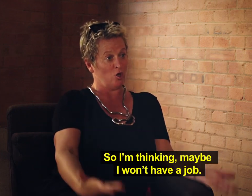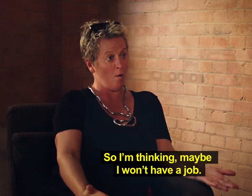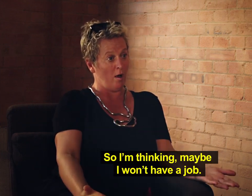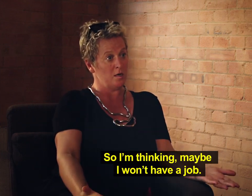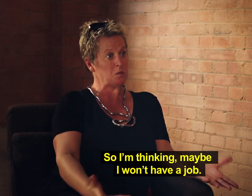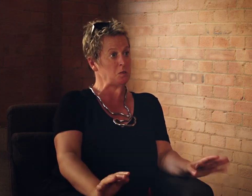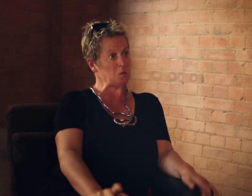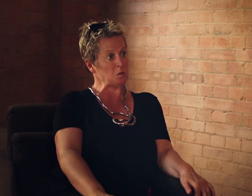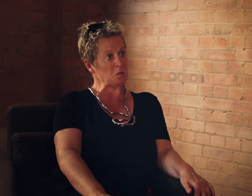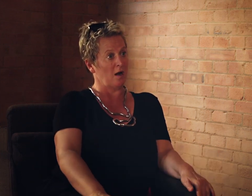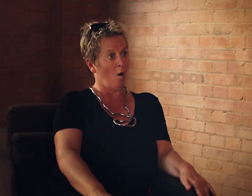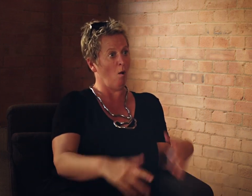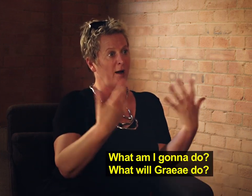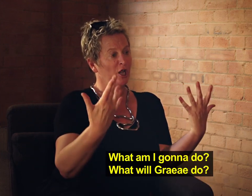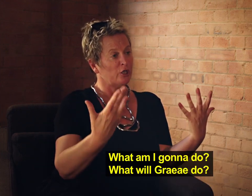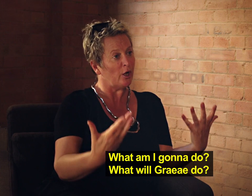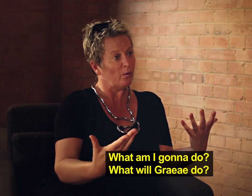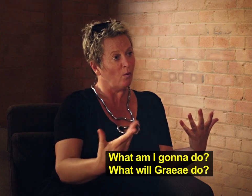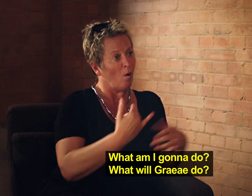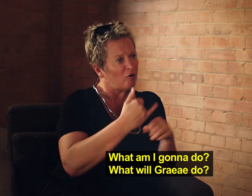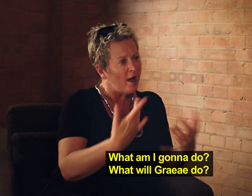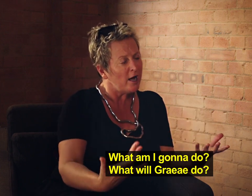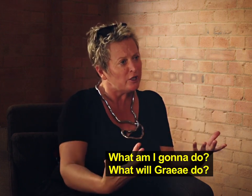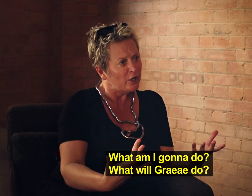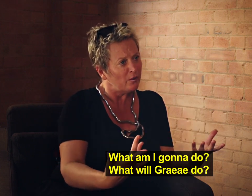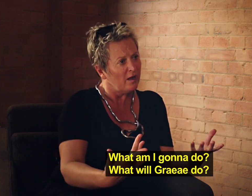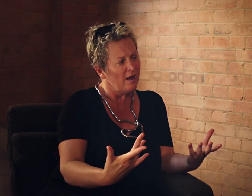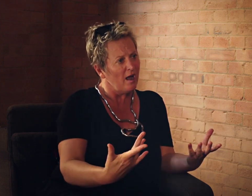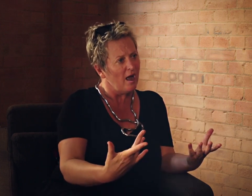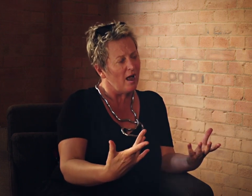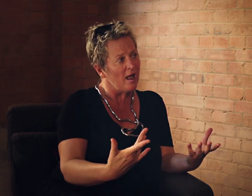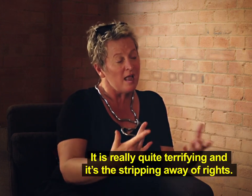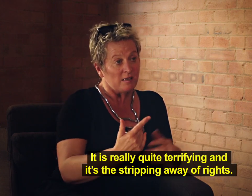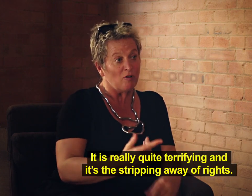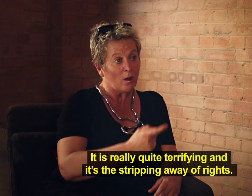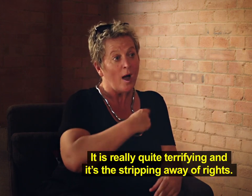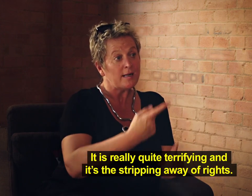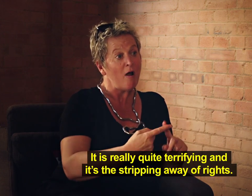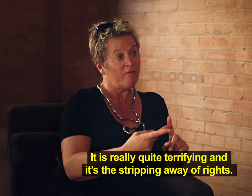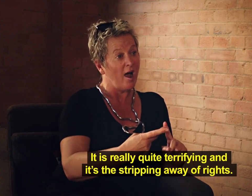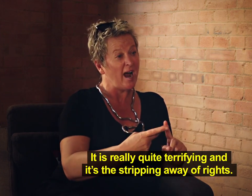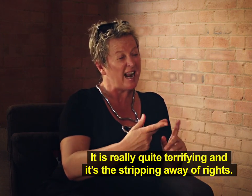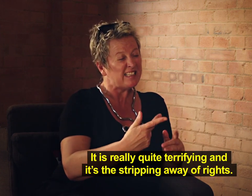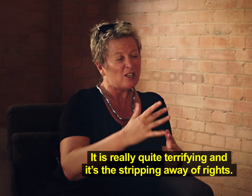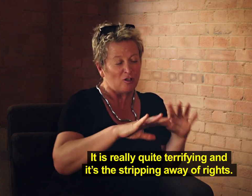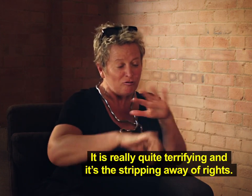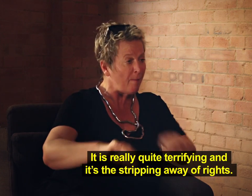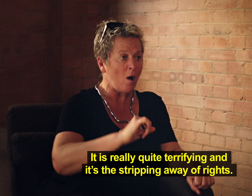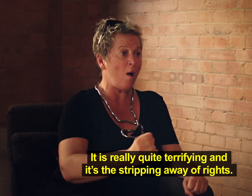job. What am I going to do? What will Graeae do? It is really quite terrifying, and it's a stripping away